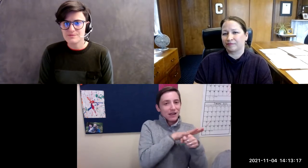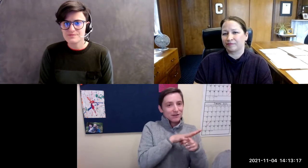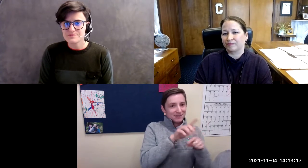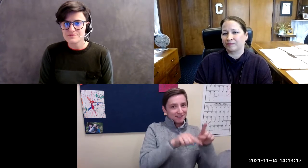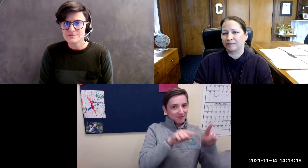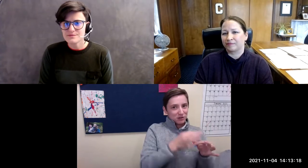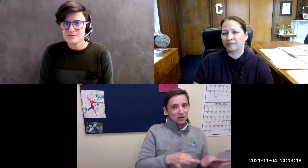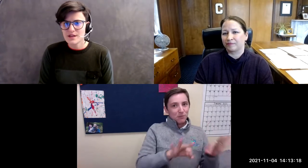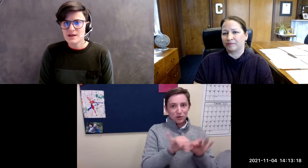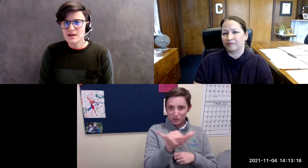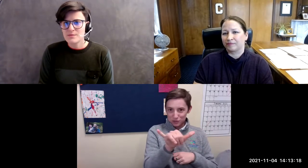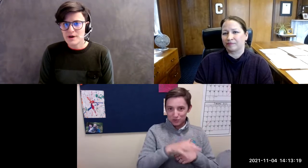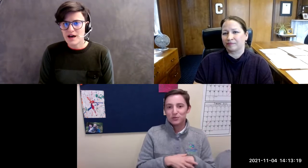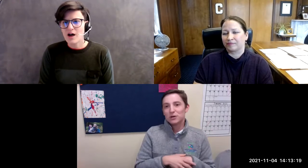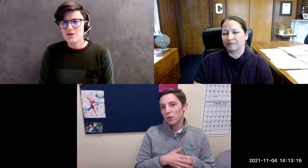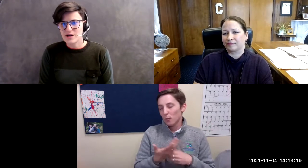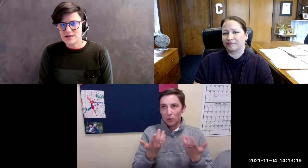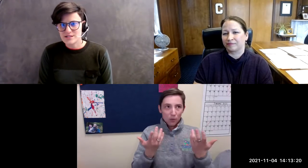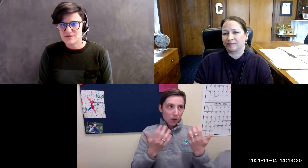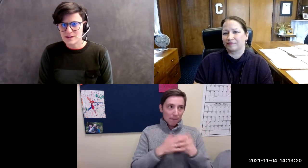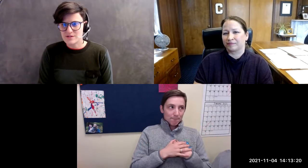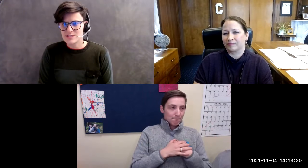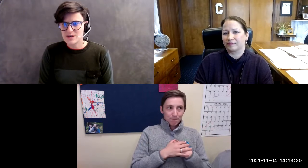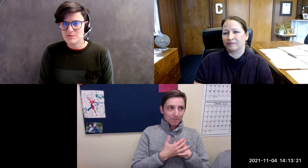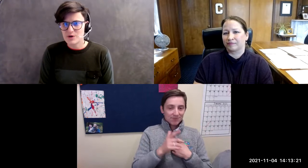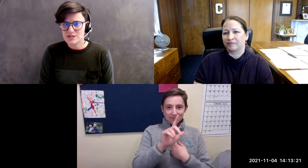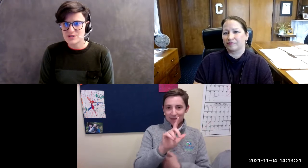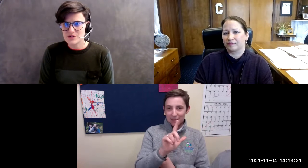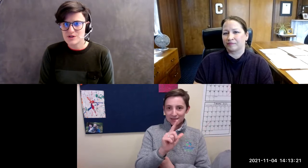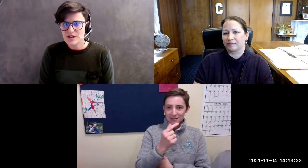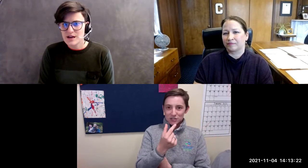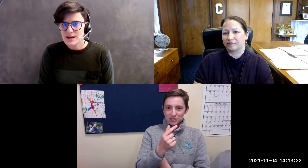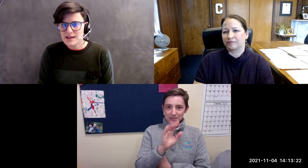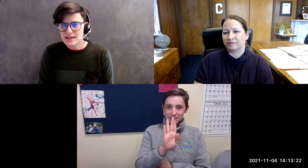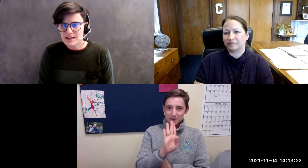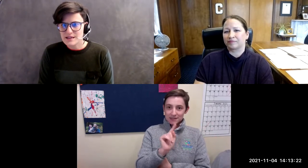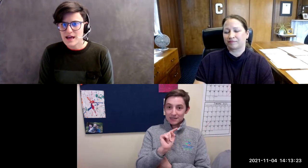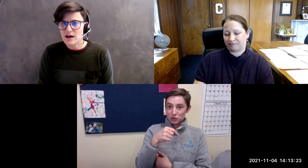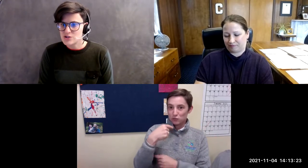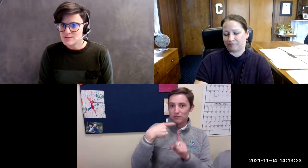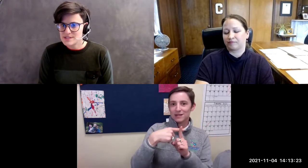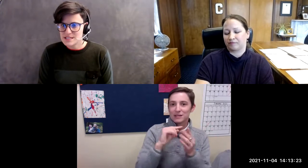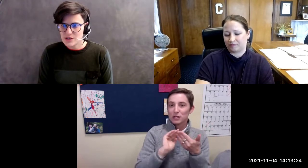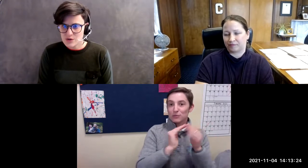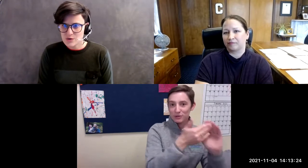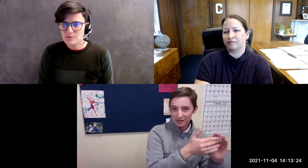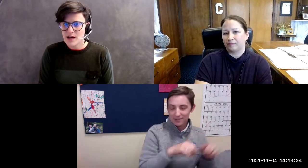even. But other areas of diversity are important too, like LGBTQ